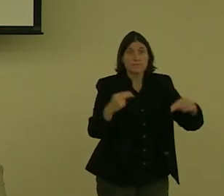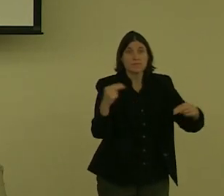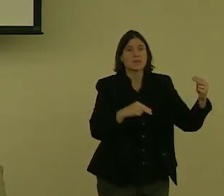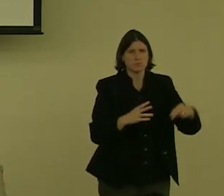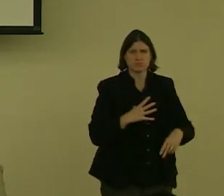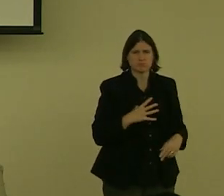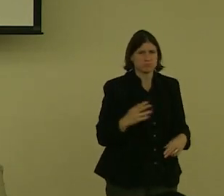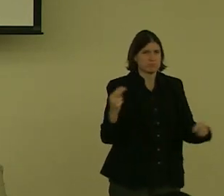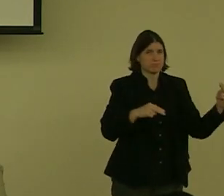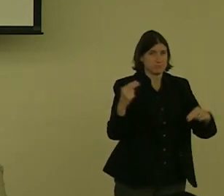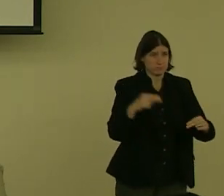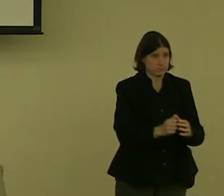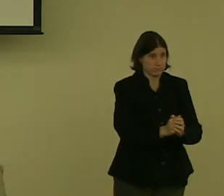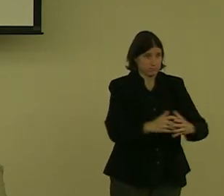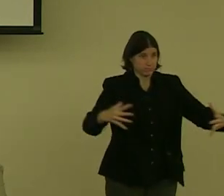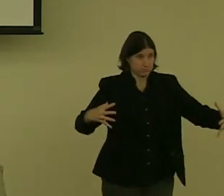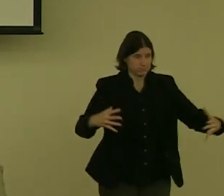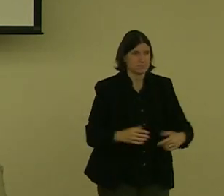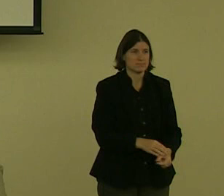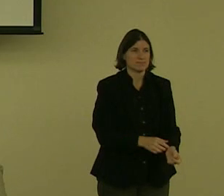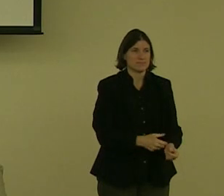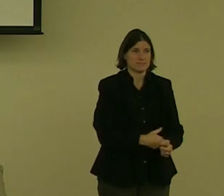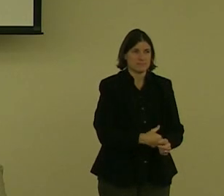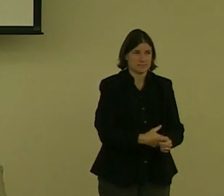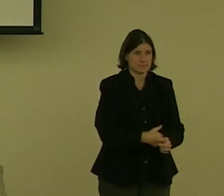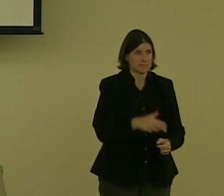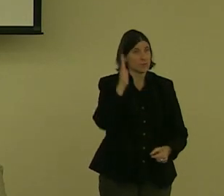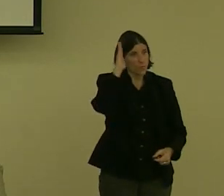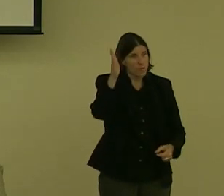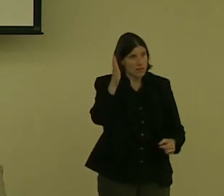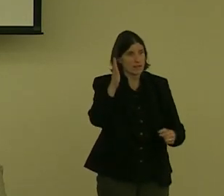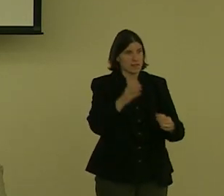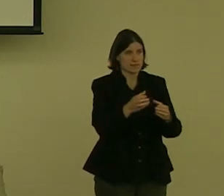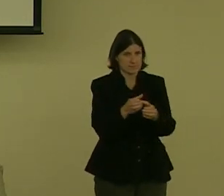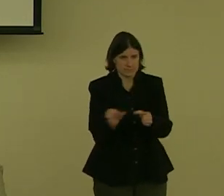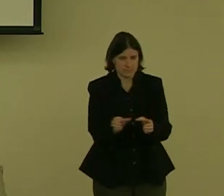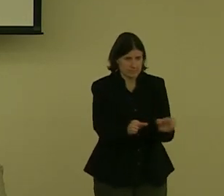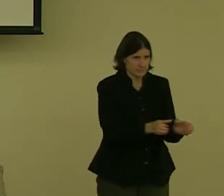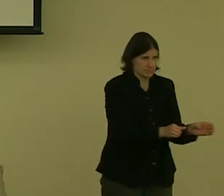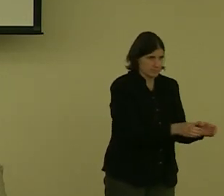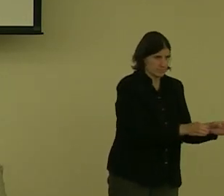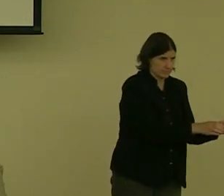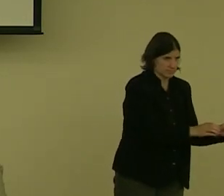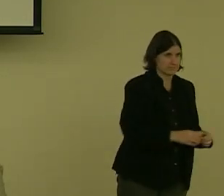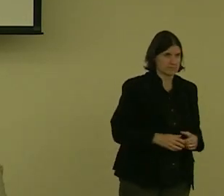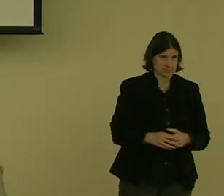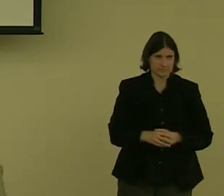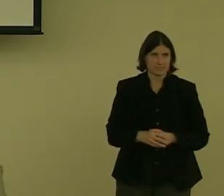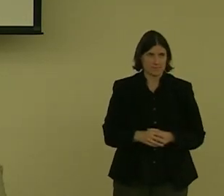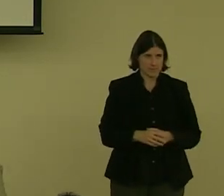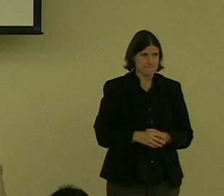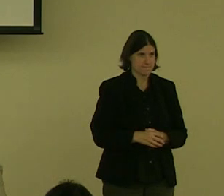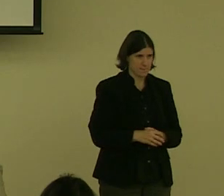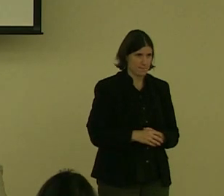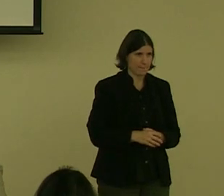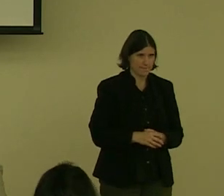minor in comic studies at Oregon, and there's another university that just announced a San Diego. San Francisco